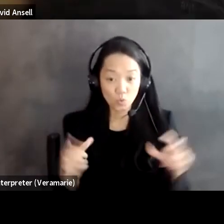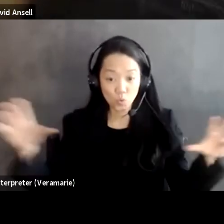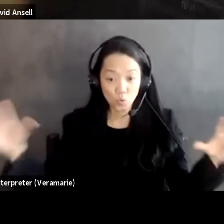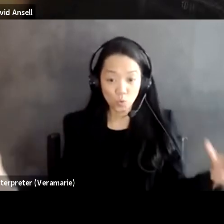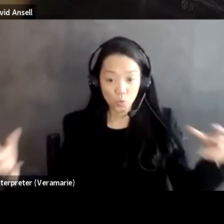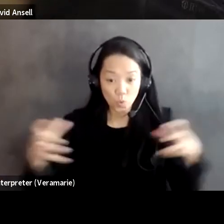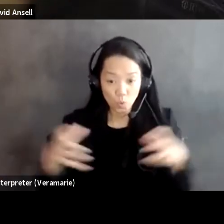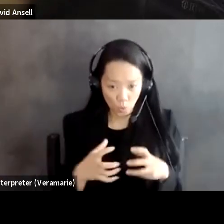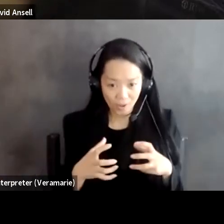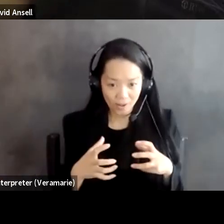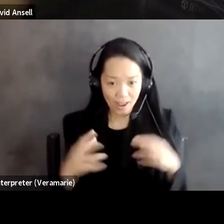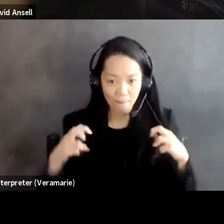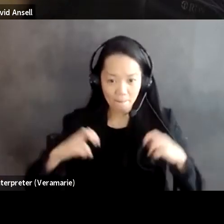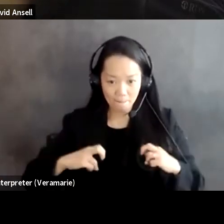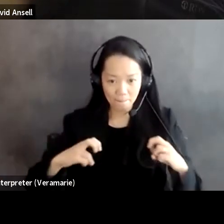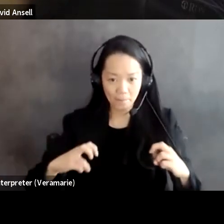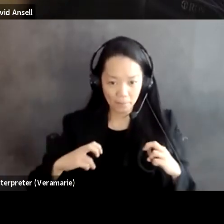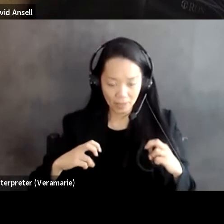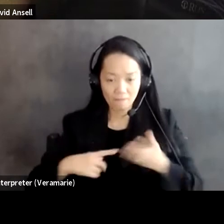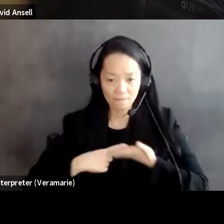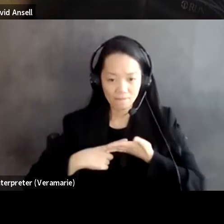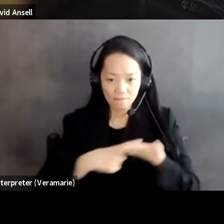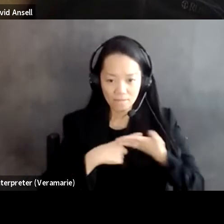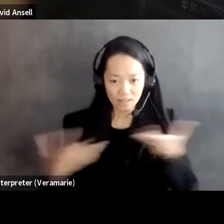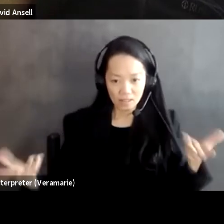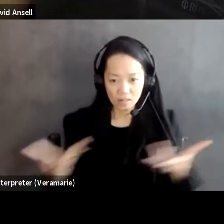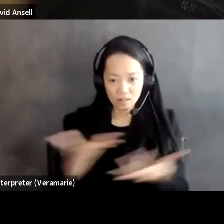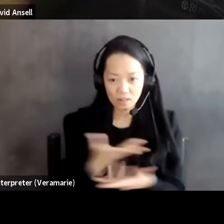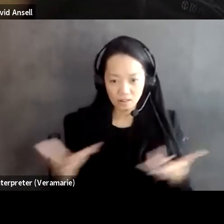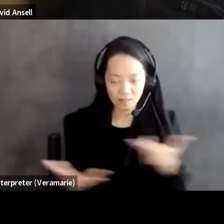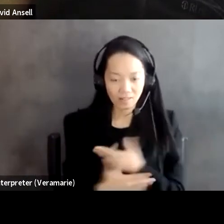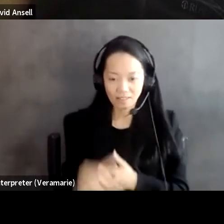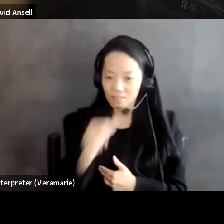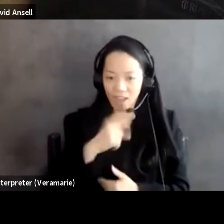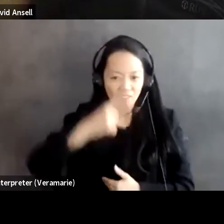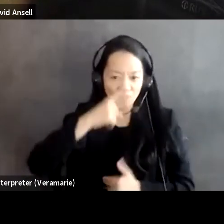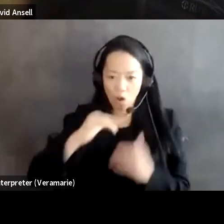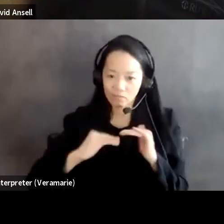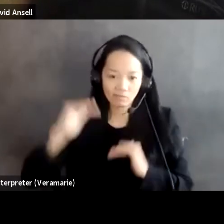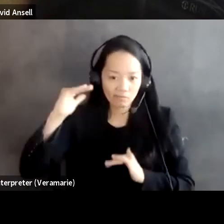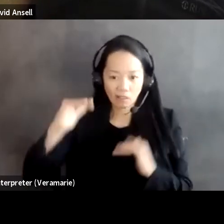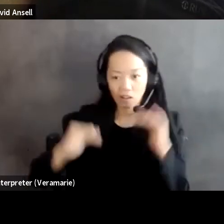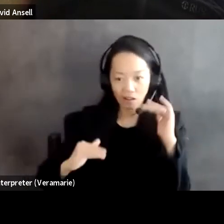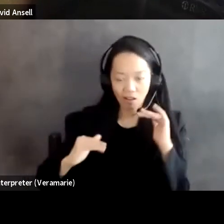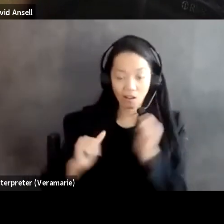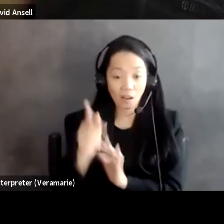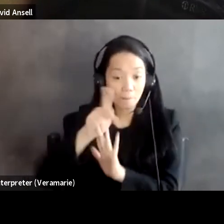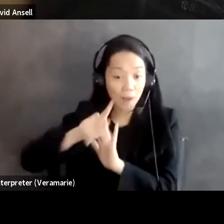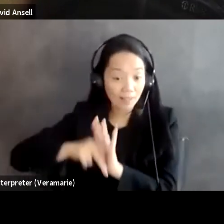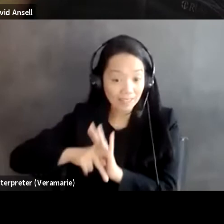and have these conversations. And we can't establish a false equivalency. I can't talk